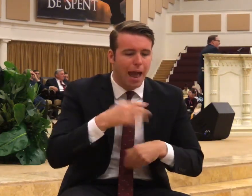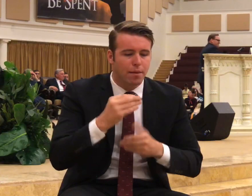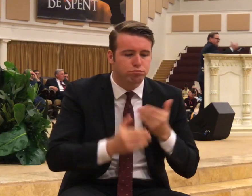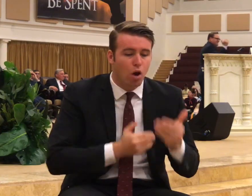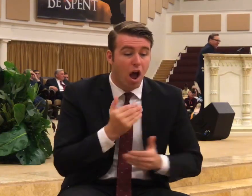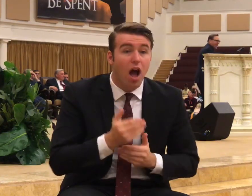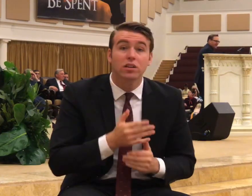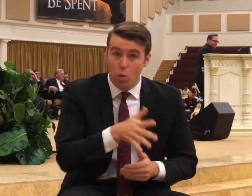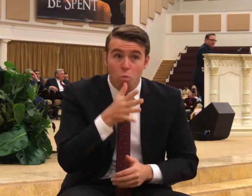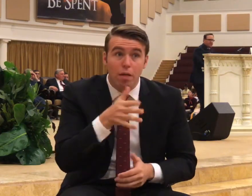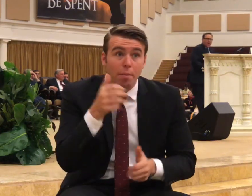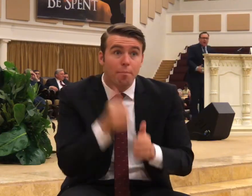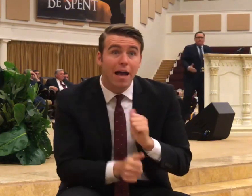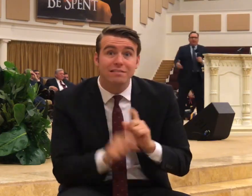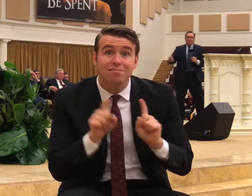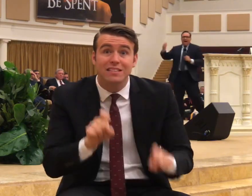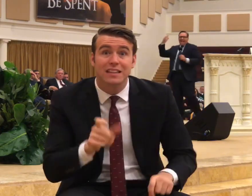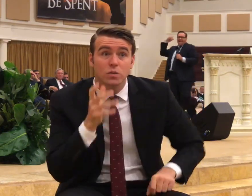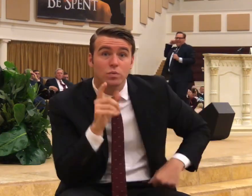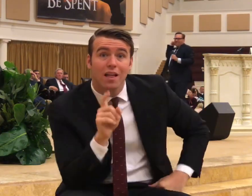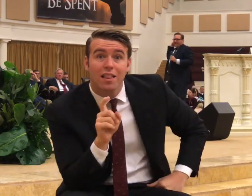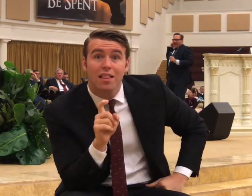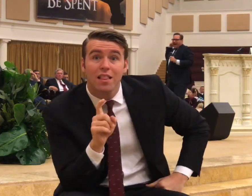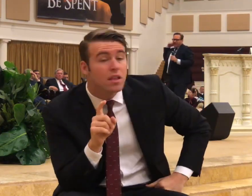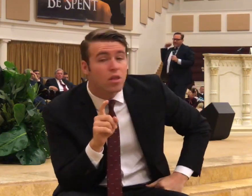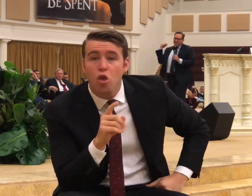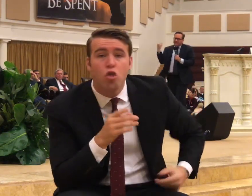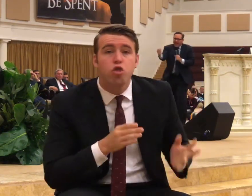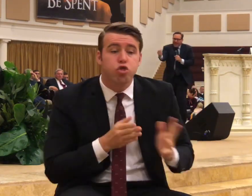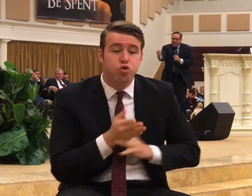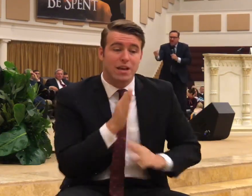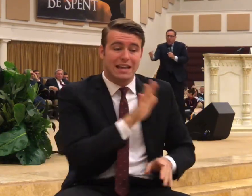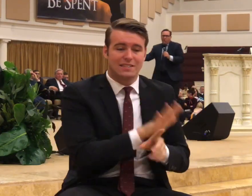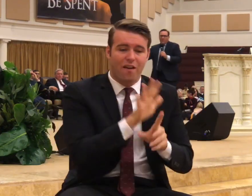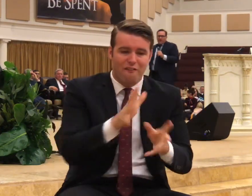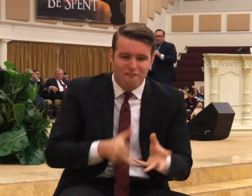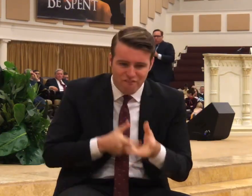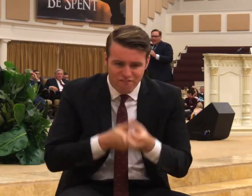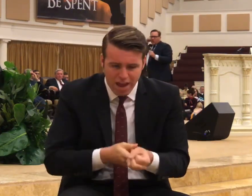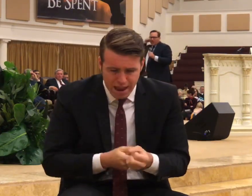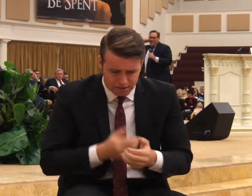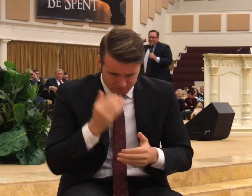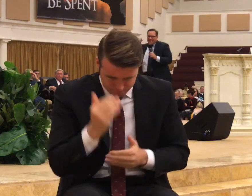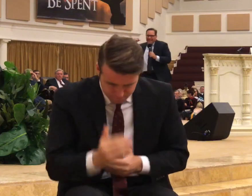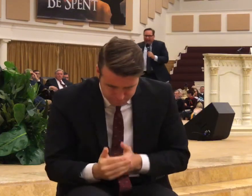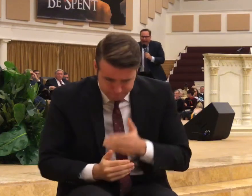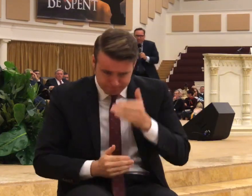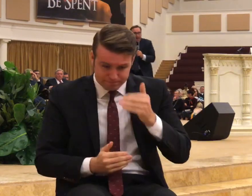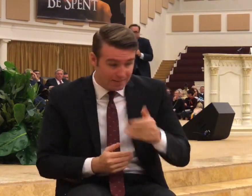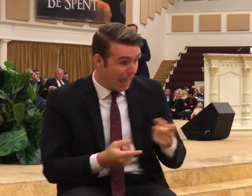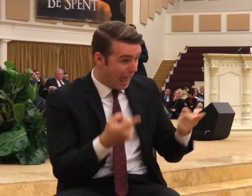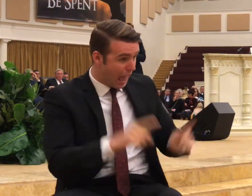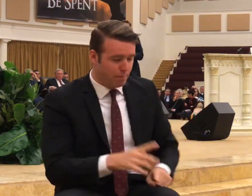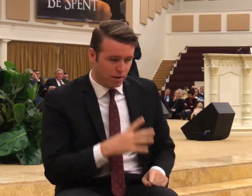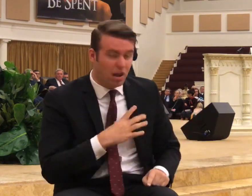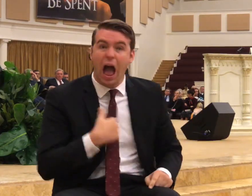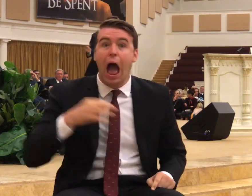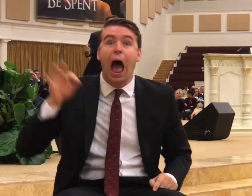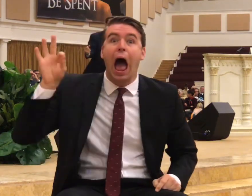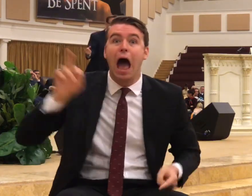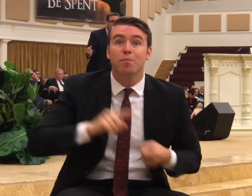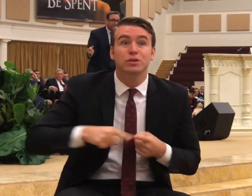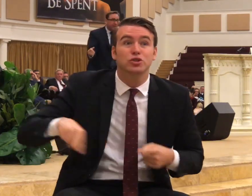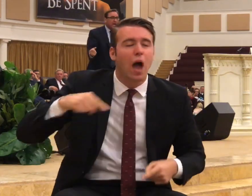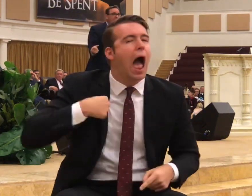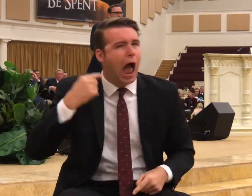he pass the test? But by living out his faith, when the critical incident happened, I'm preaching to you even though it